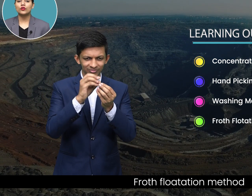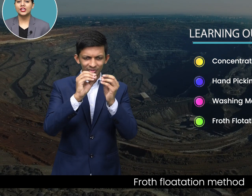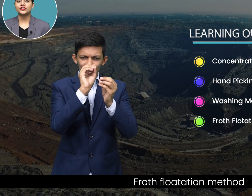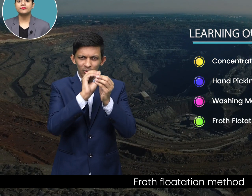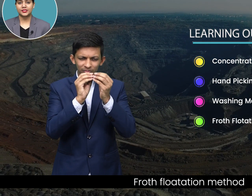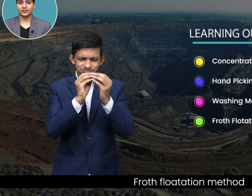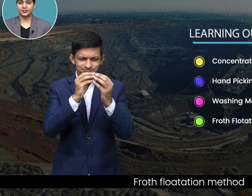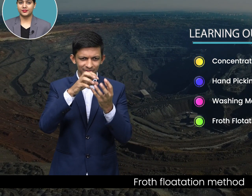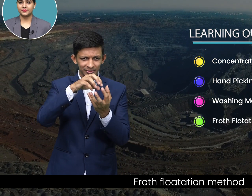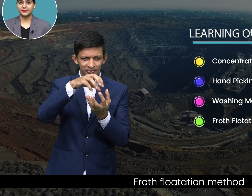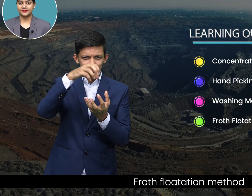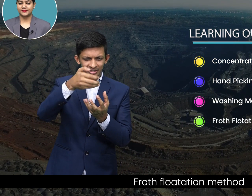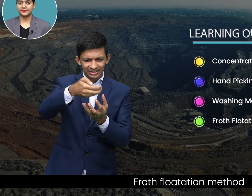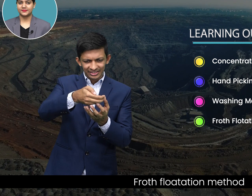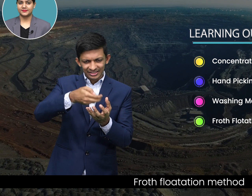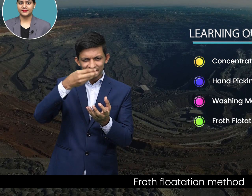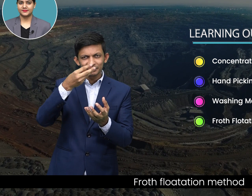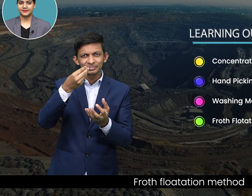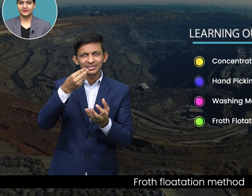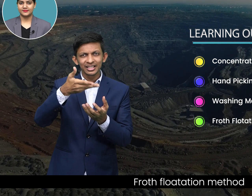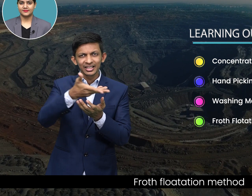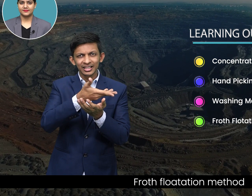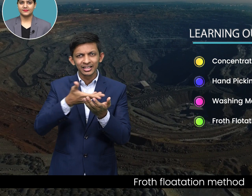Fourth, flotation method.